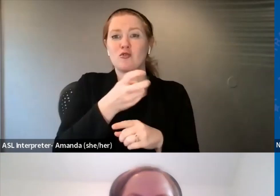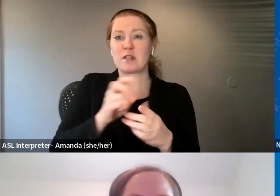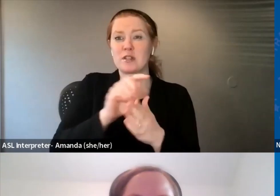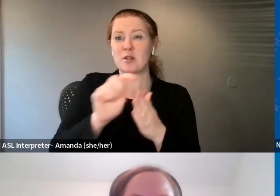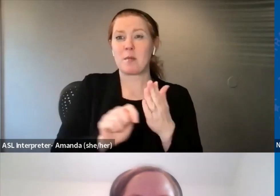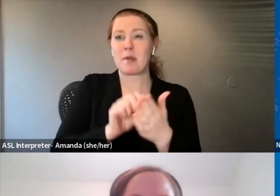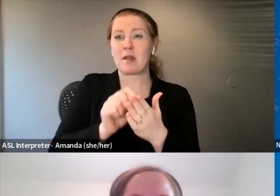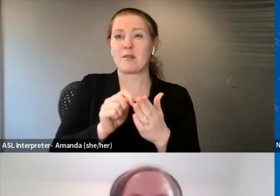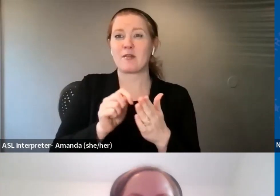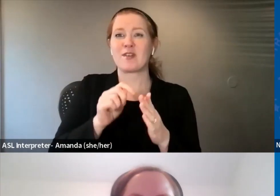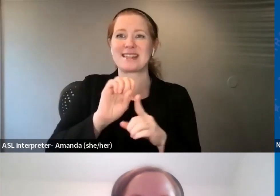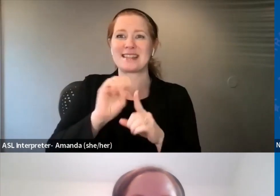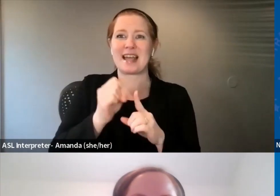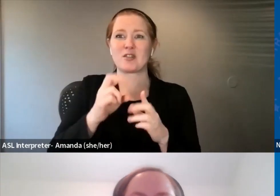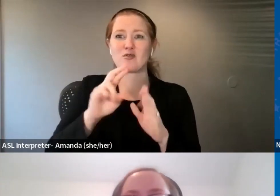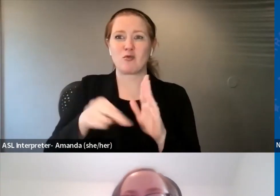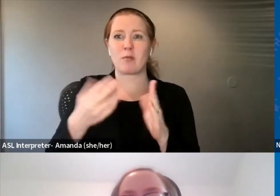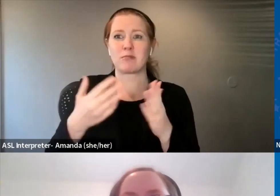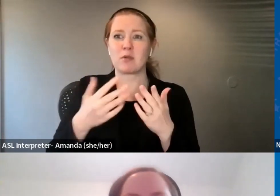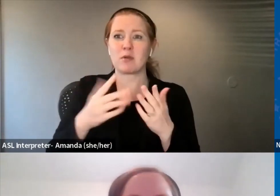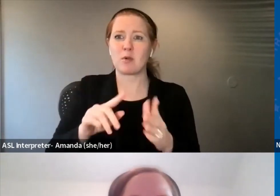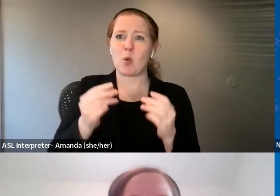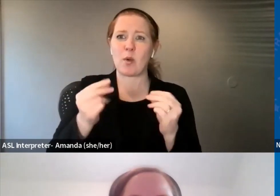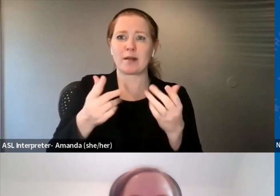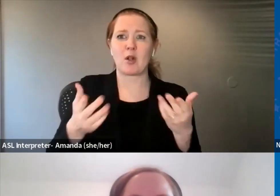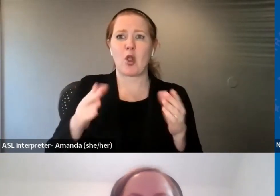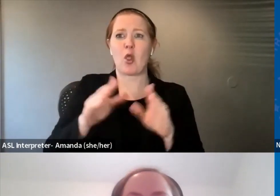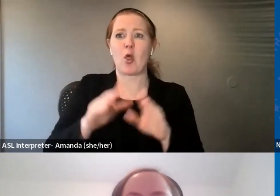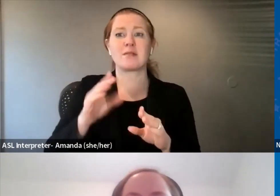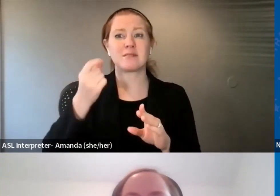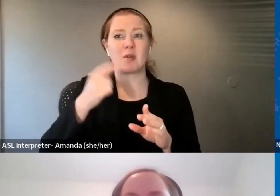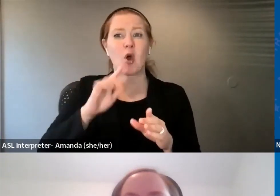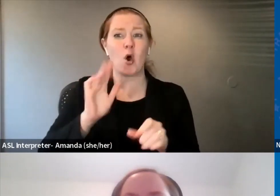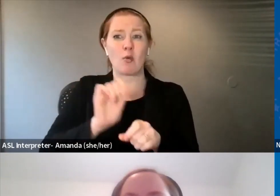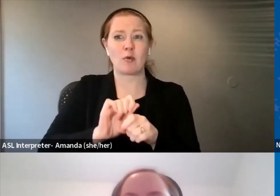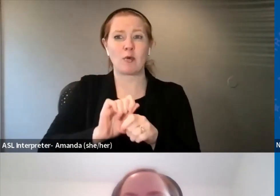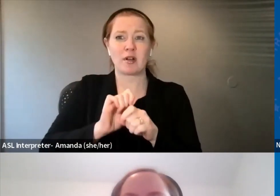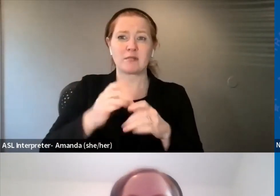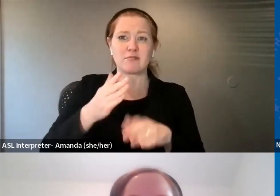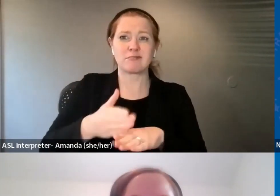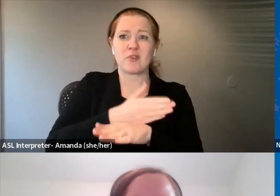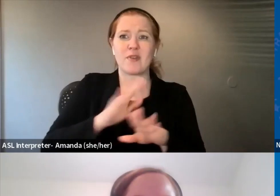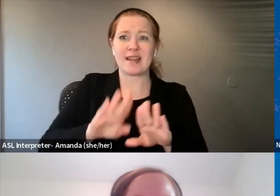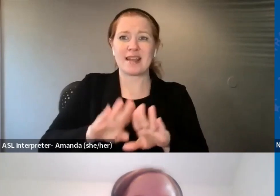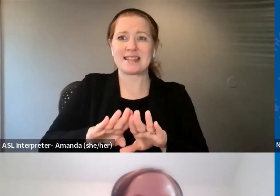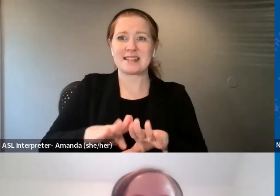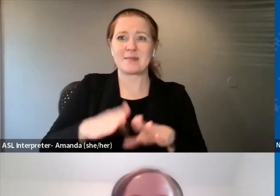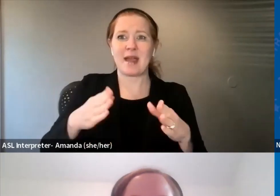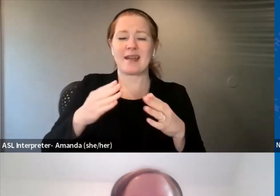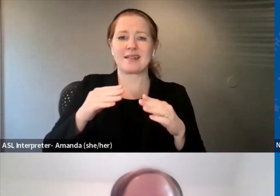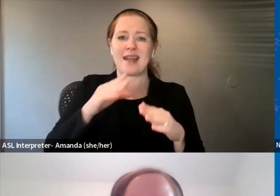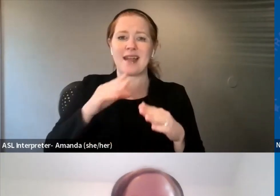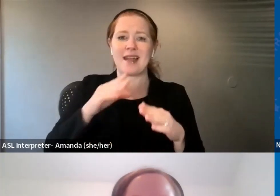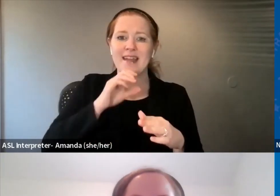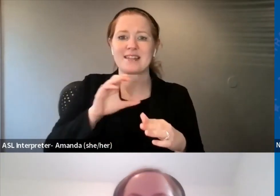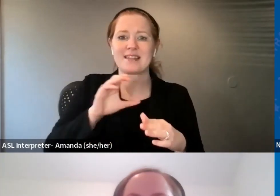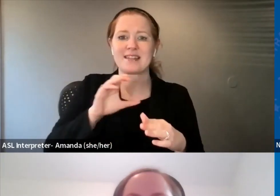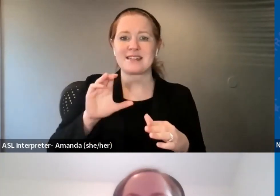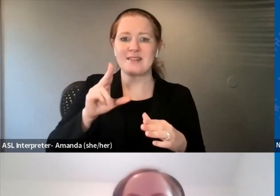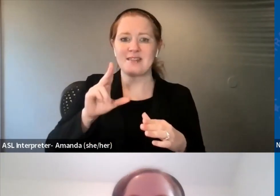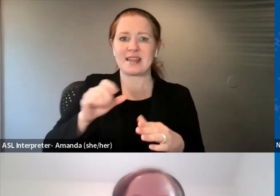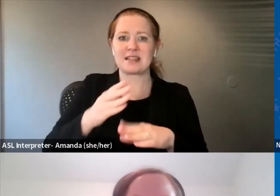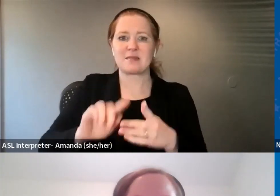settings rule is quickly coming to a close, but our work on improving and expanding access to HCBS is only beginning.